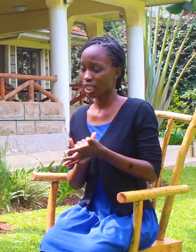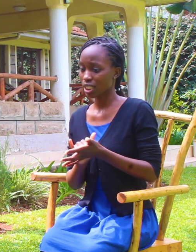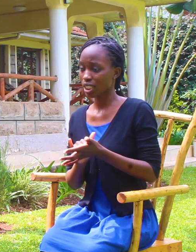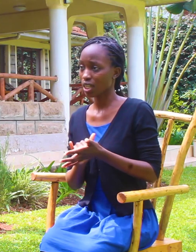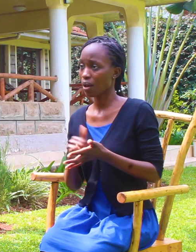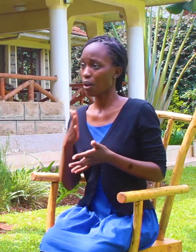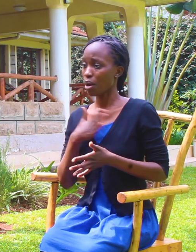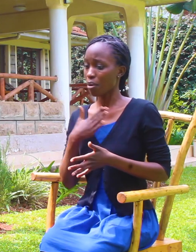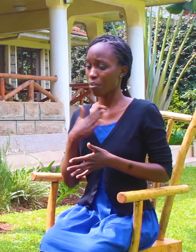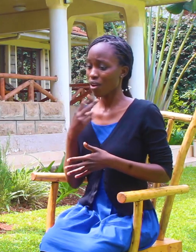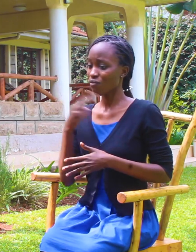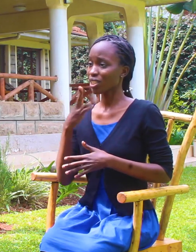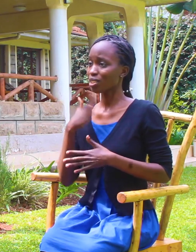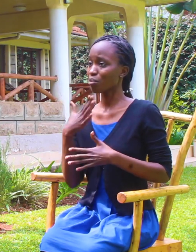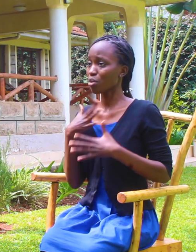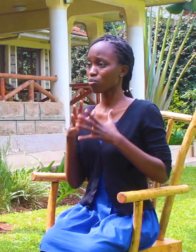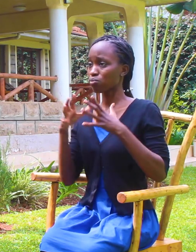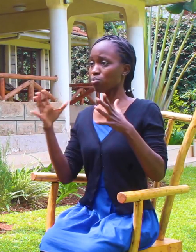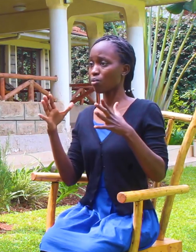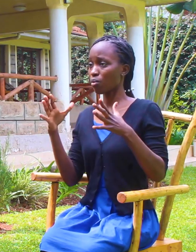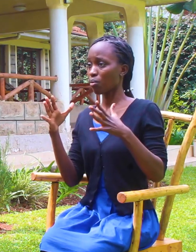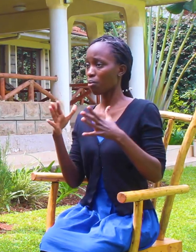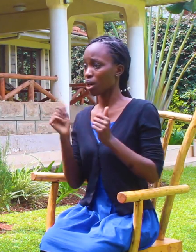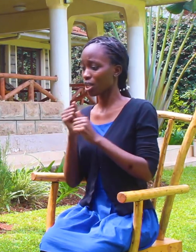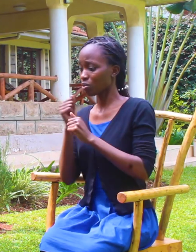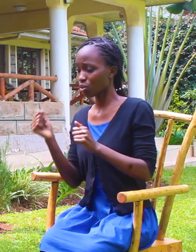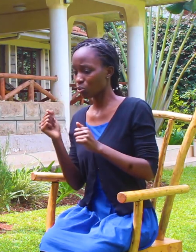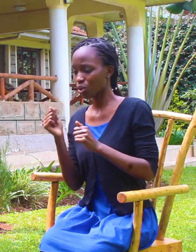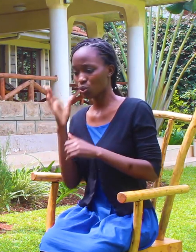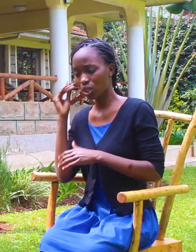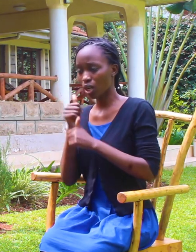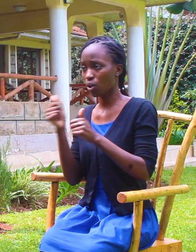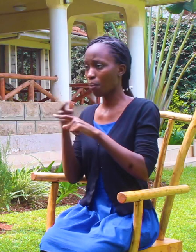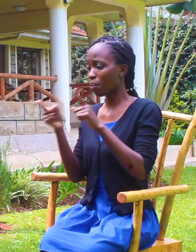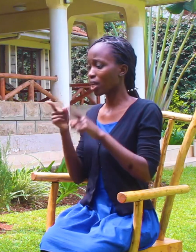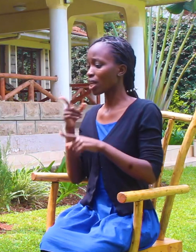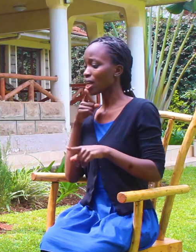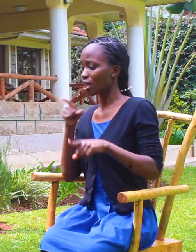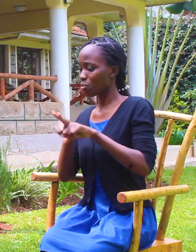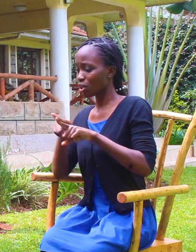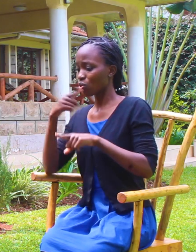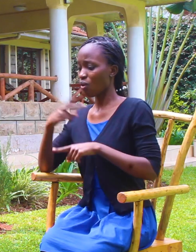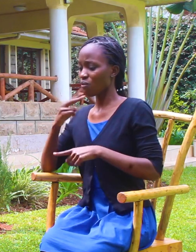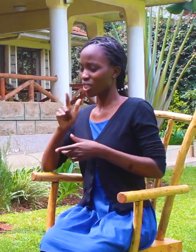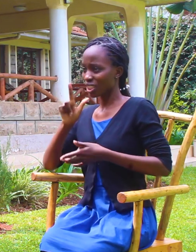my bass. But the brothers who can talk with a small tone, she can pick some words. And also her attitude,